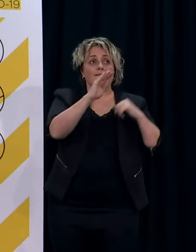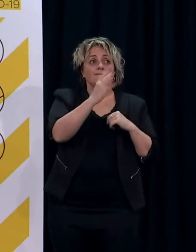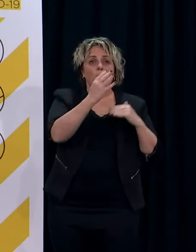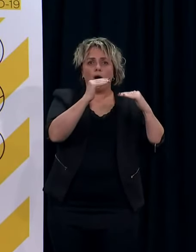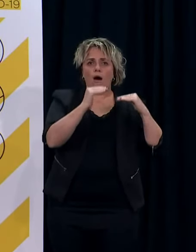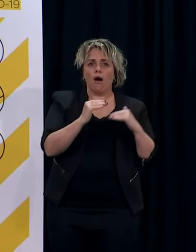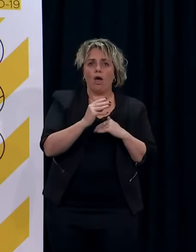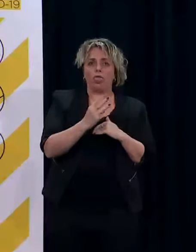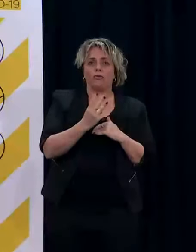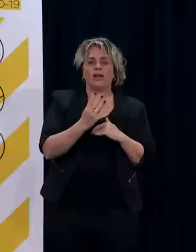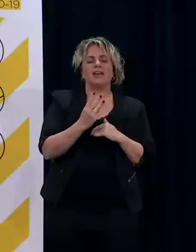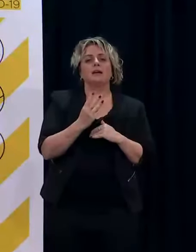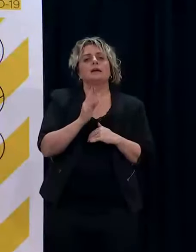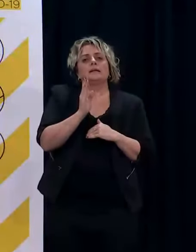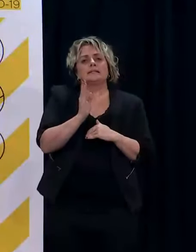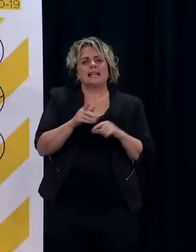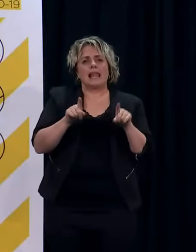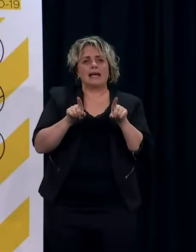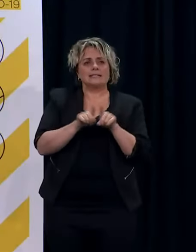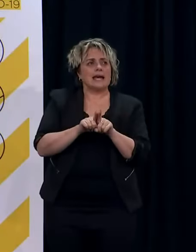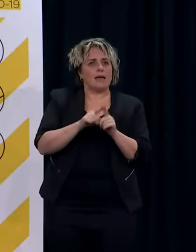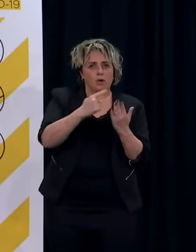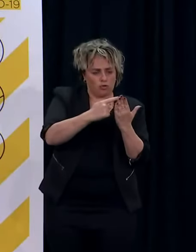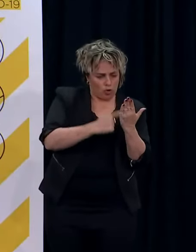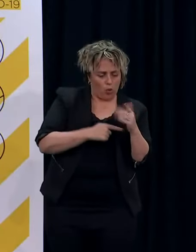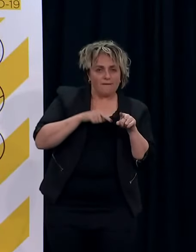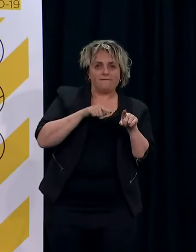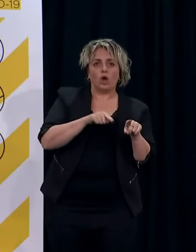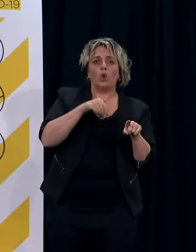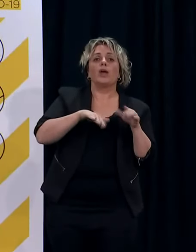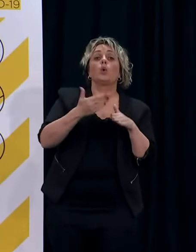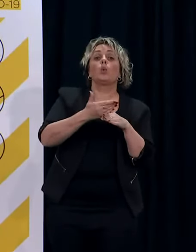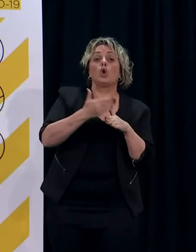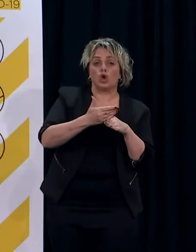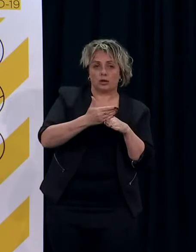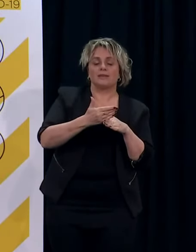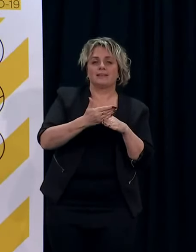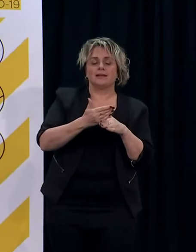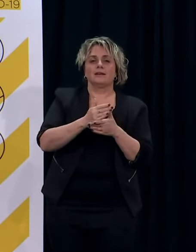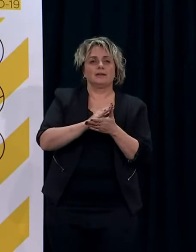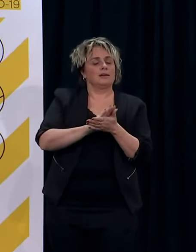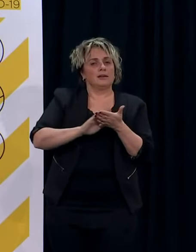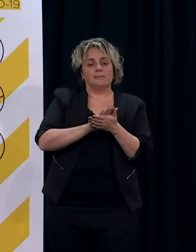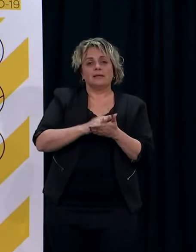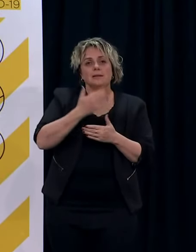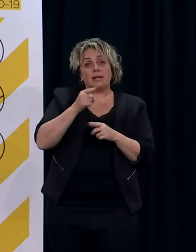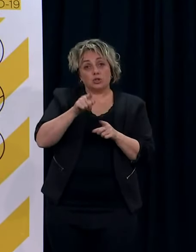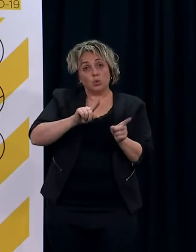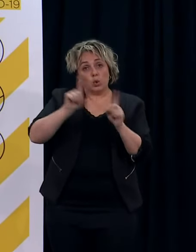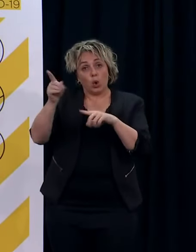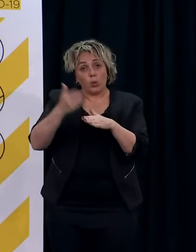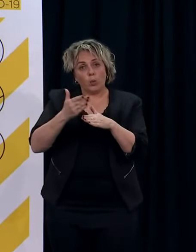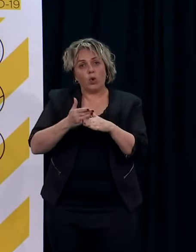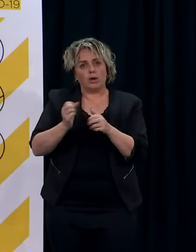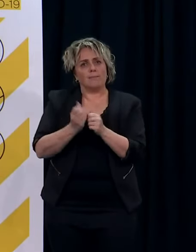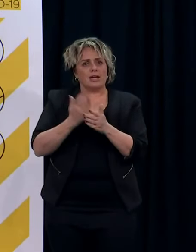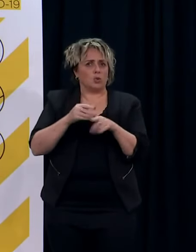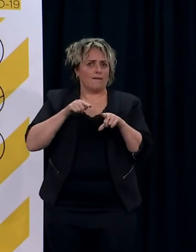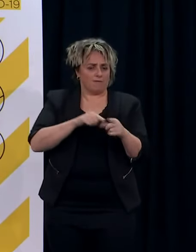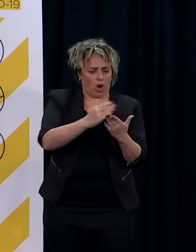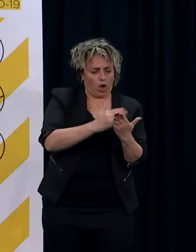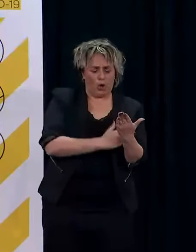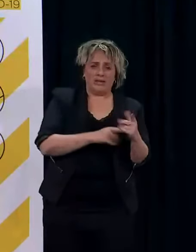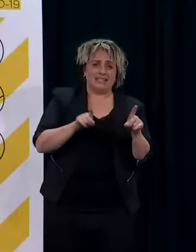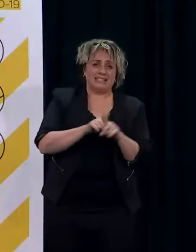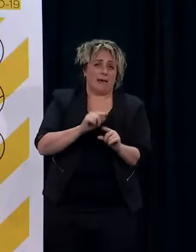in the workplace obviously are the same. And so we're strongly encouraging people just to take exactly the same precautions they're taking in alert level 4.